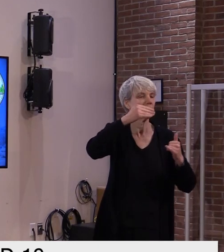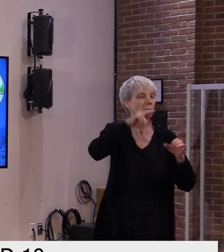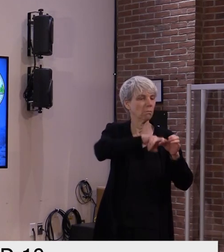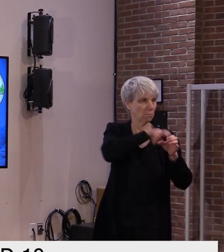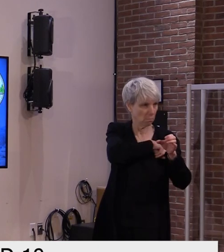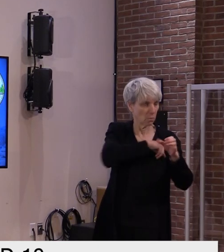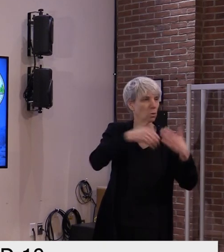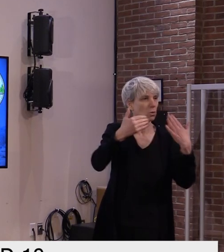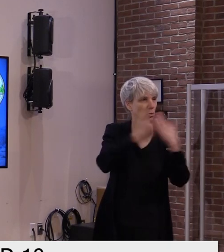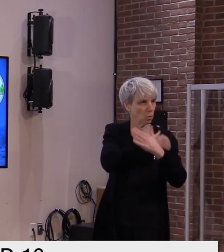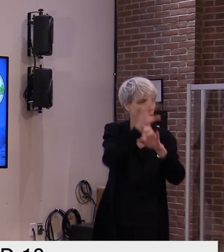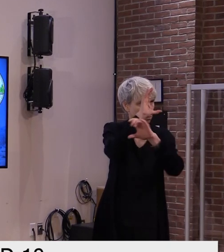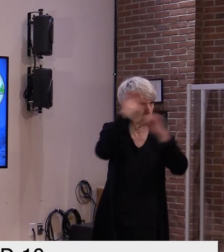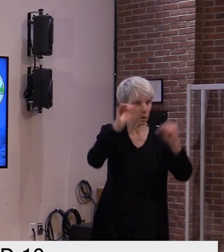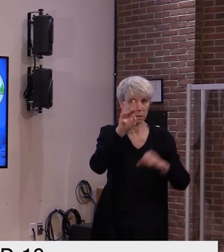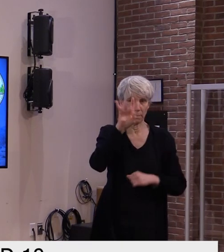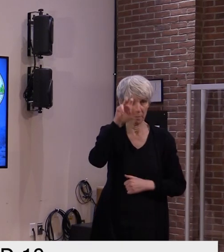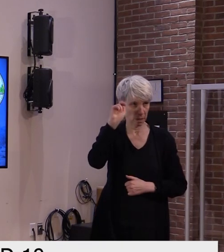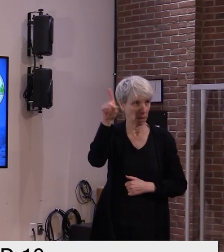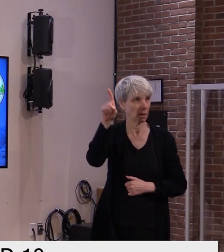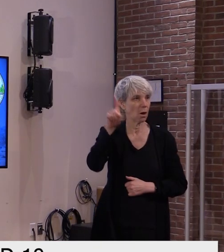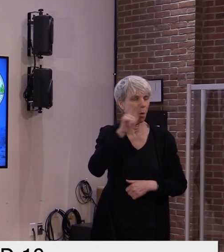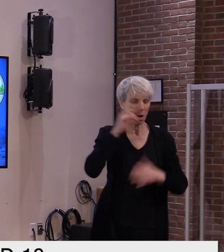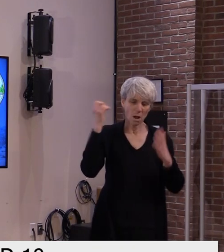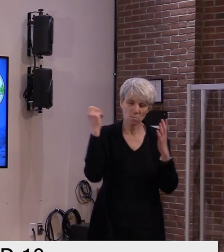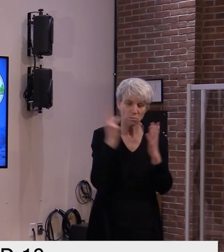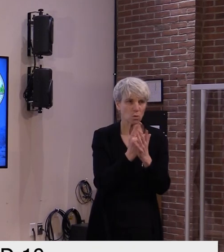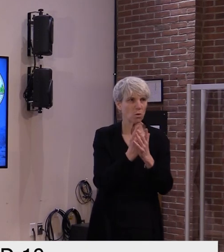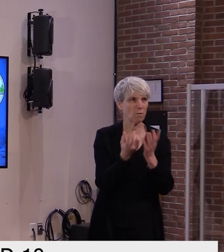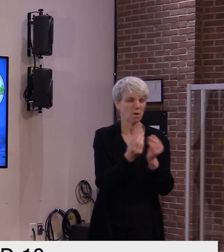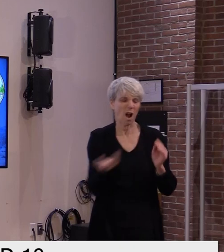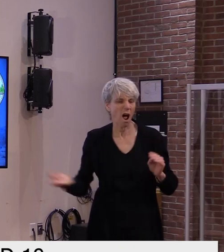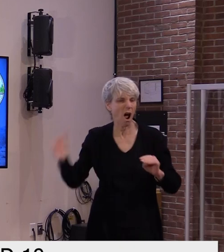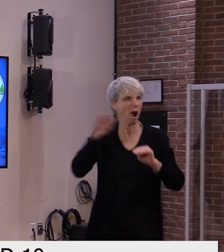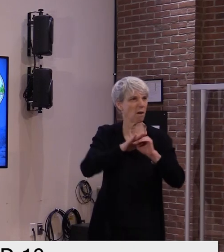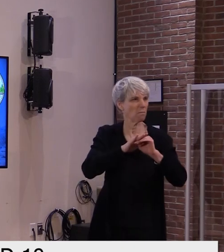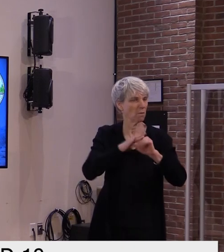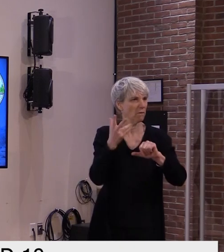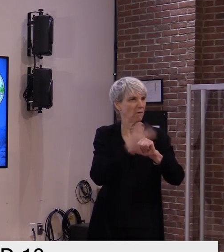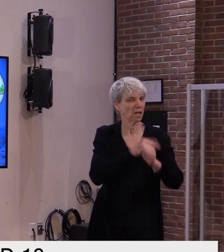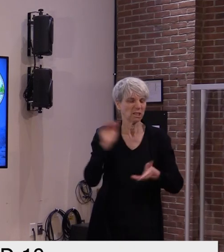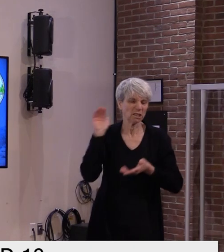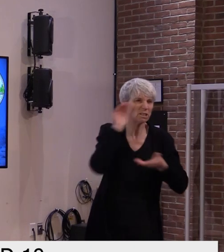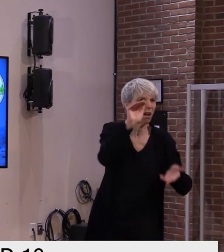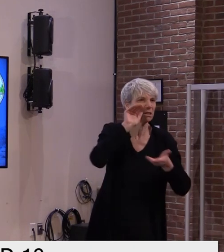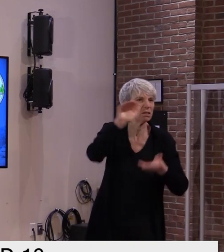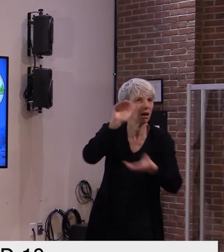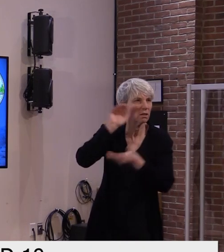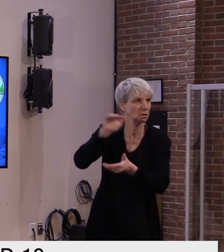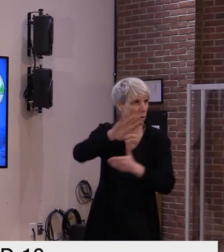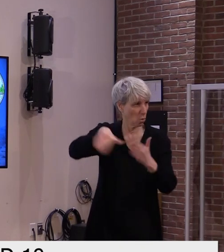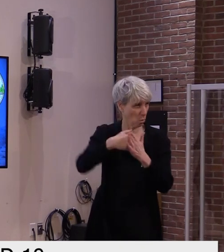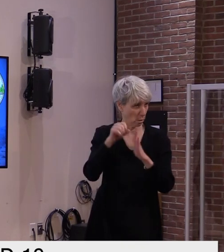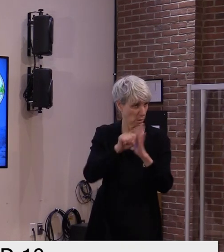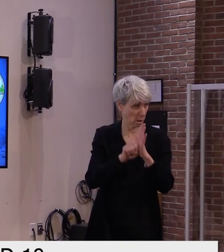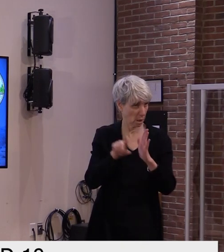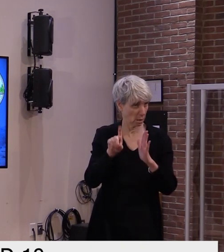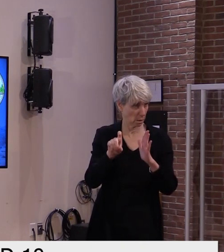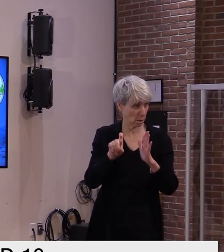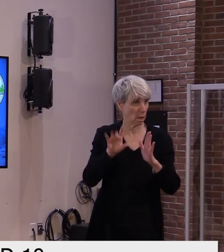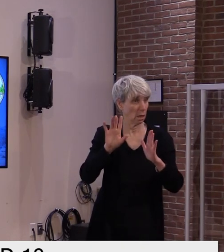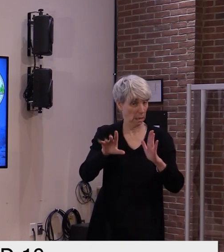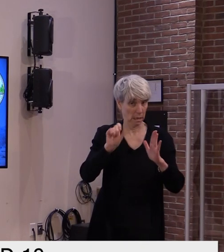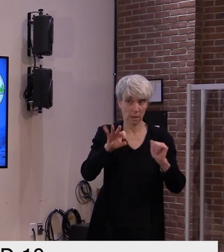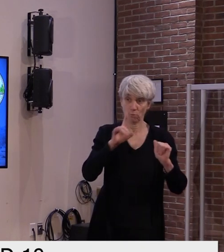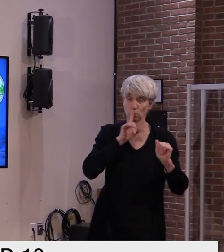larger quantities of vaccines to the state. Will that present a problem to Vermont in making sure